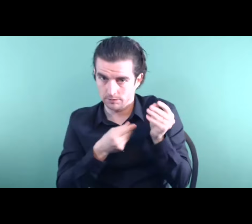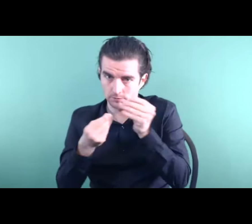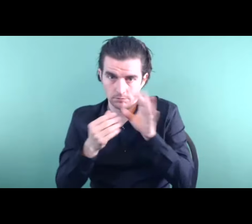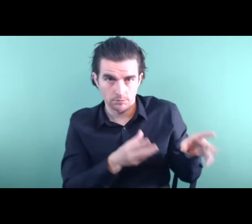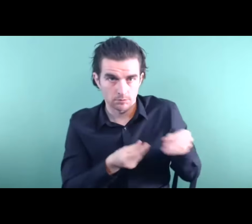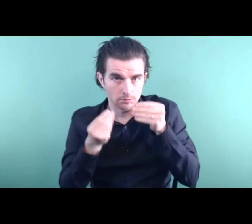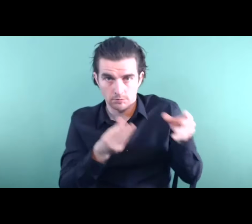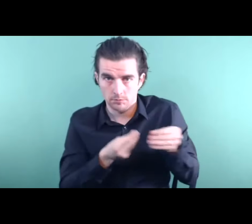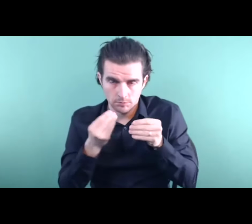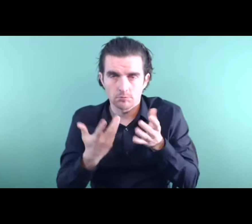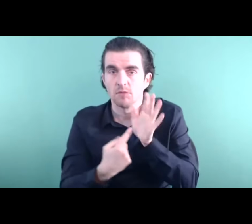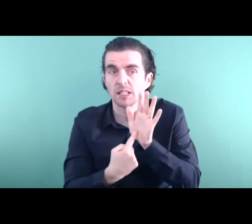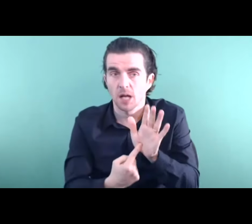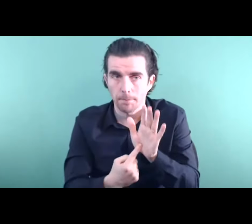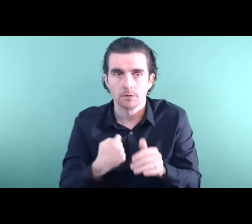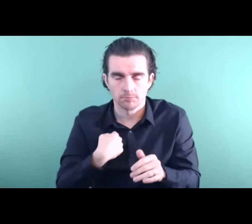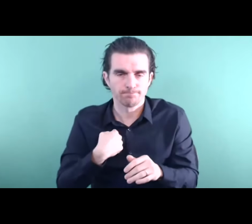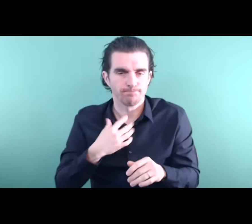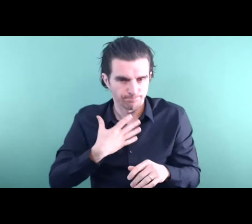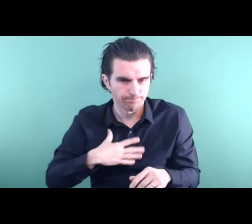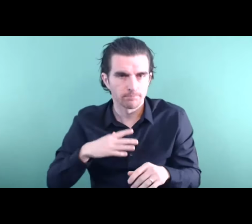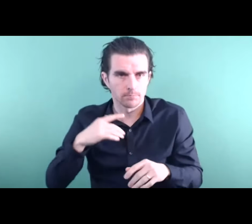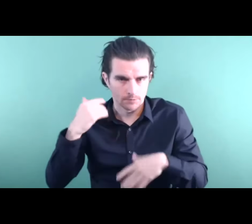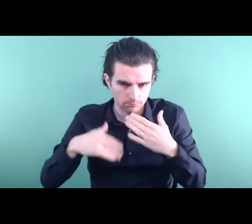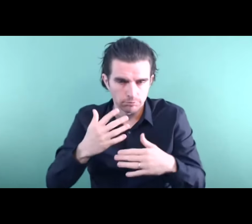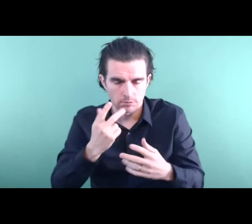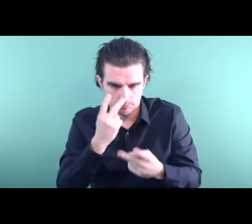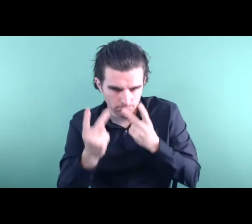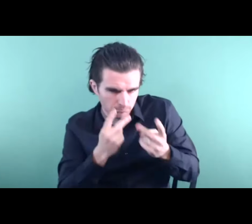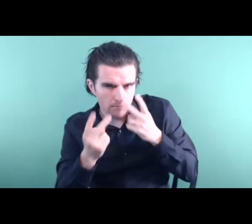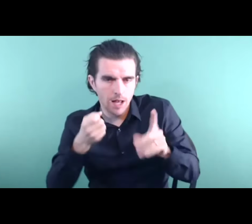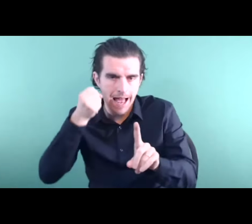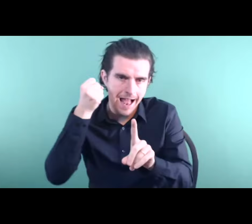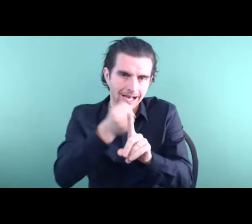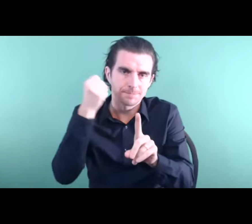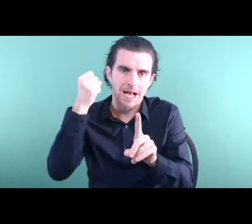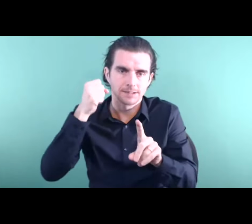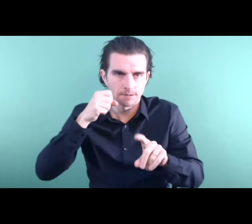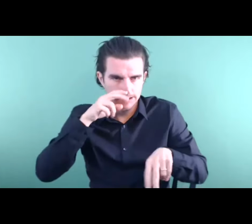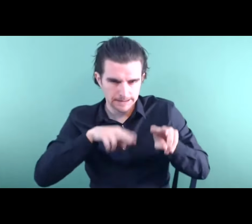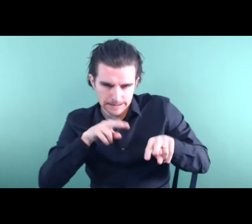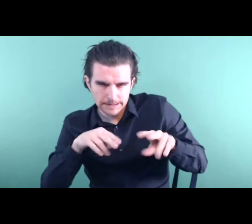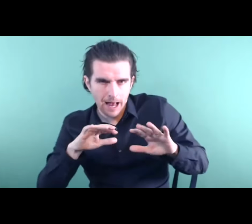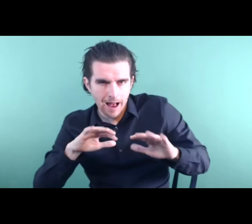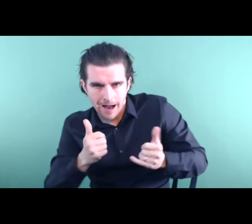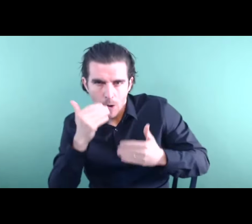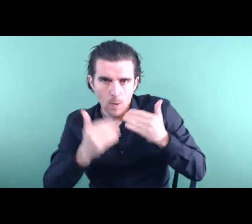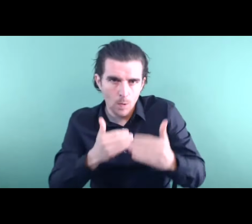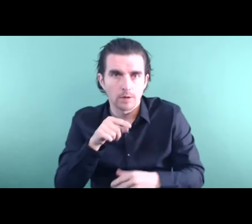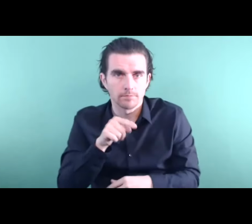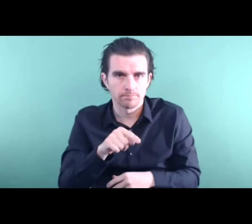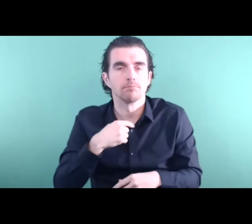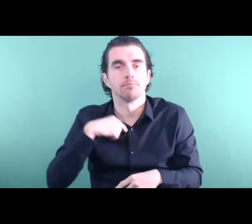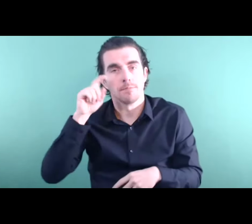moment, currently, we are preparing, for example, the new European Disability Strategy. And for this strategy, we have a roadmap.